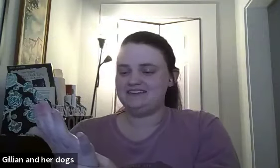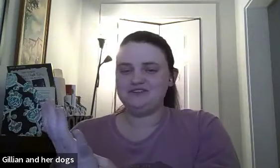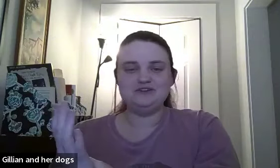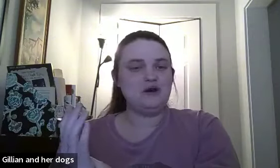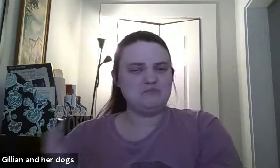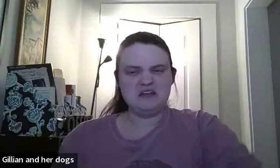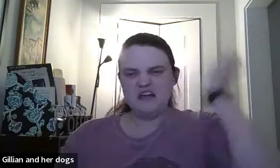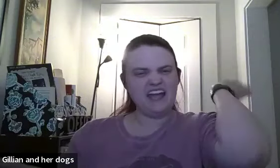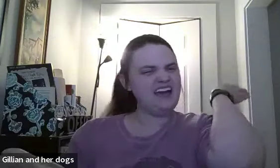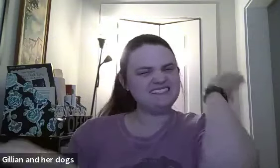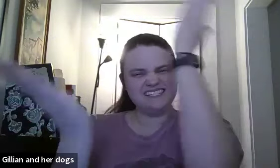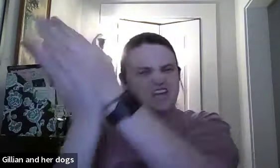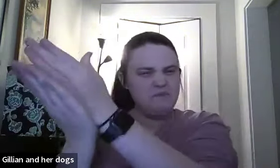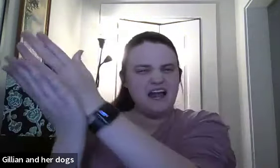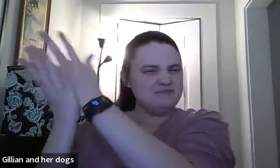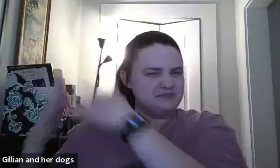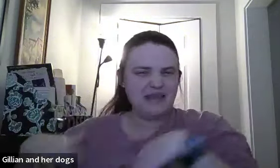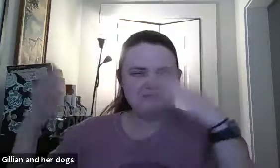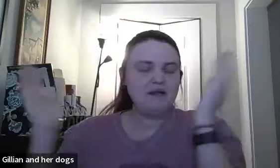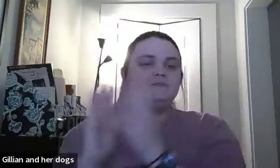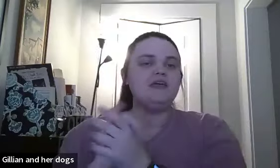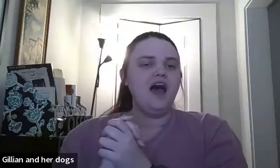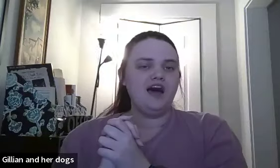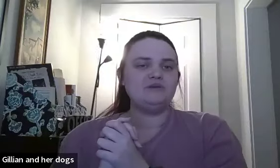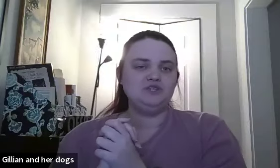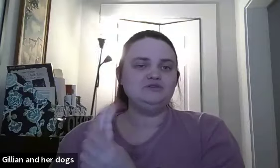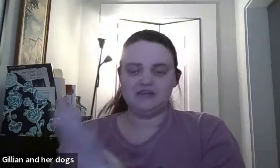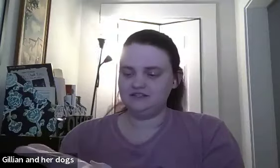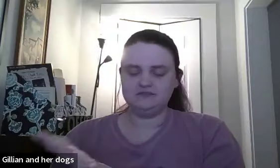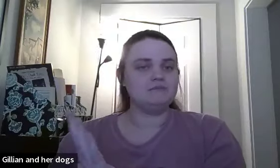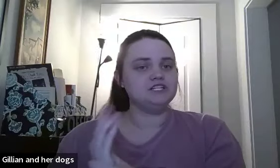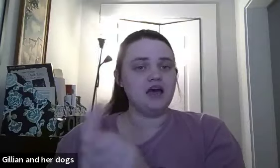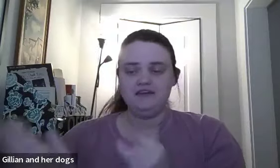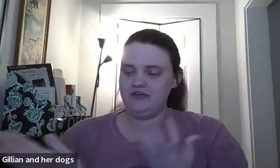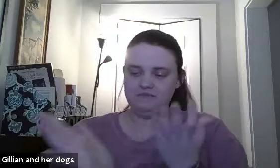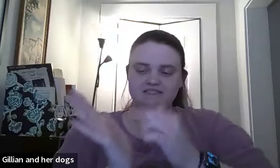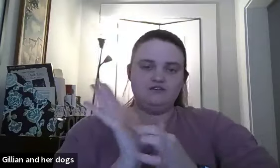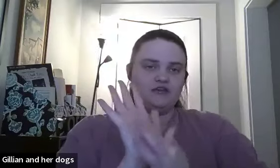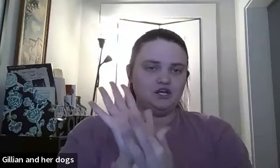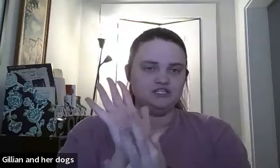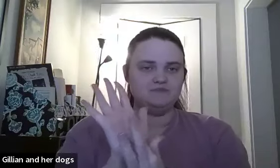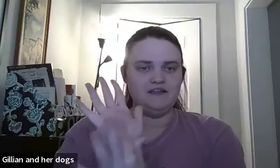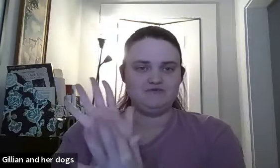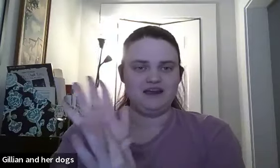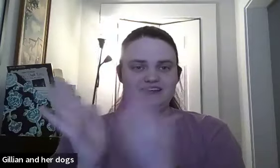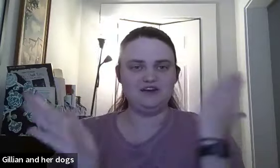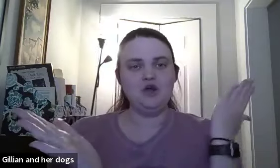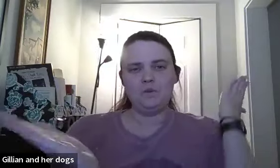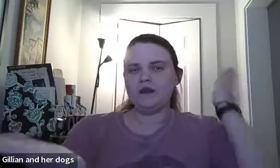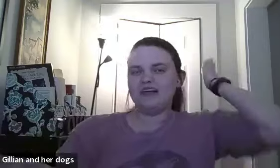if you are being like, stop it, I'm so blah, blah, blah, you can do damage. I have hit myself in a good spot, like right here, where I'm